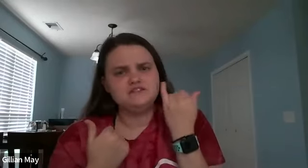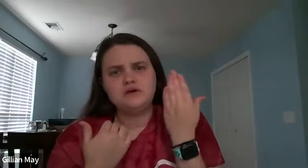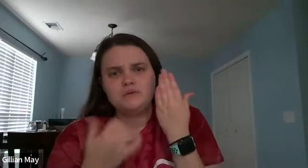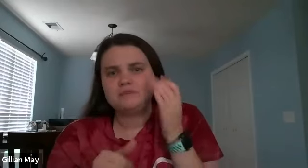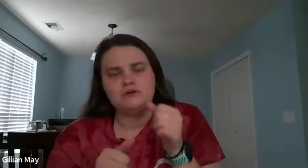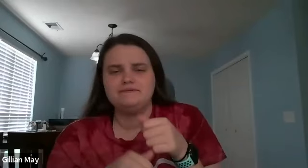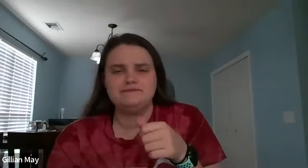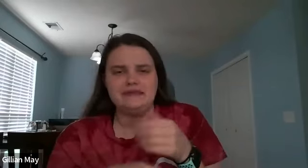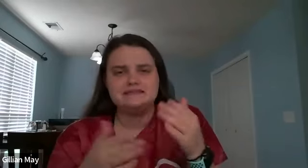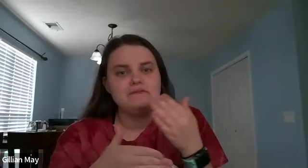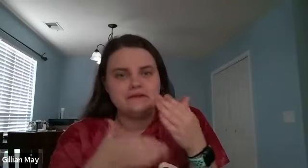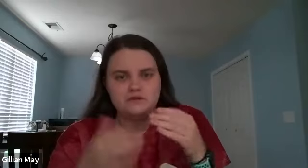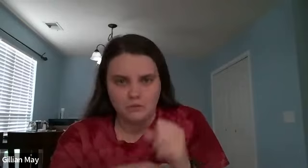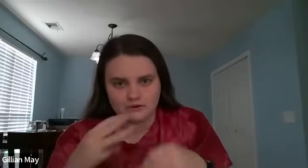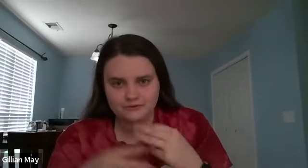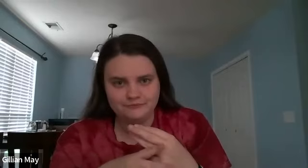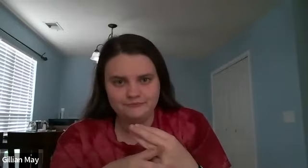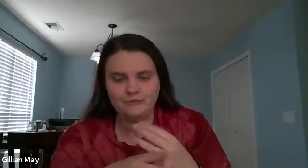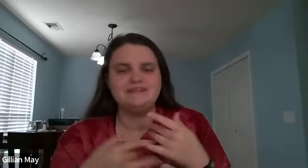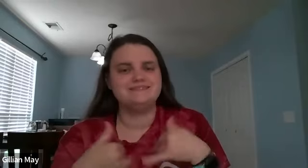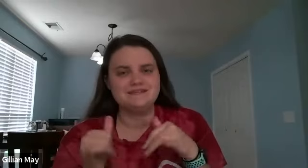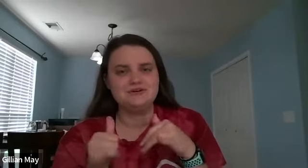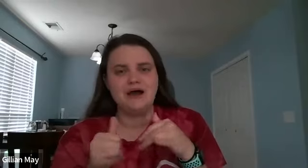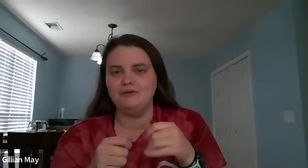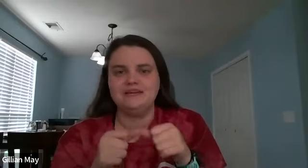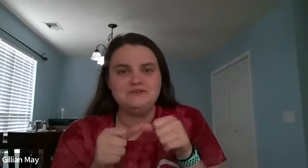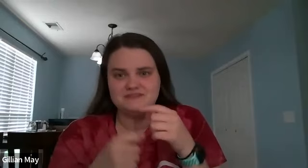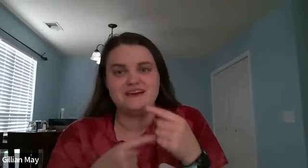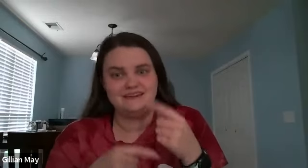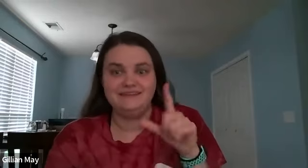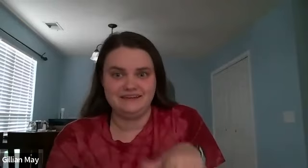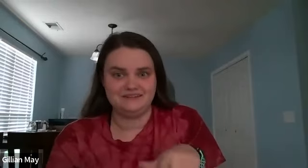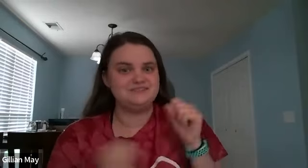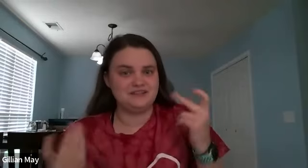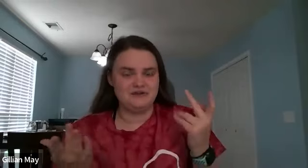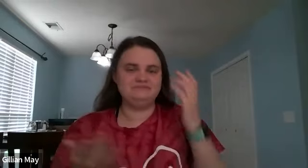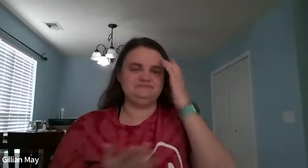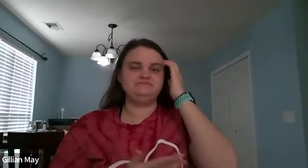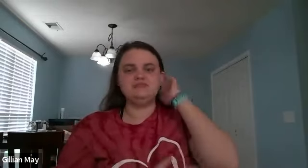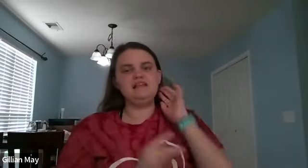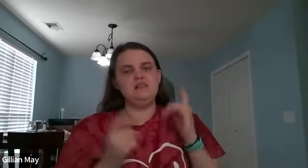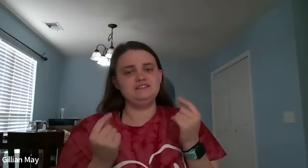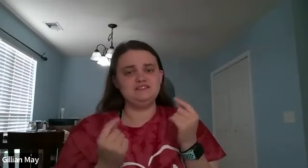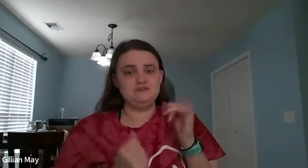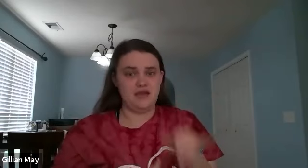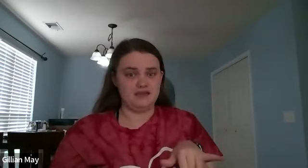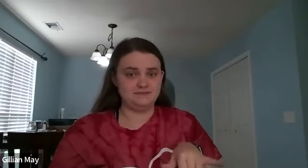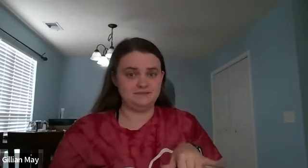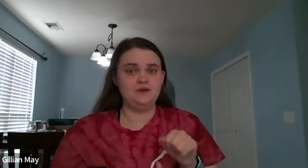don't remember it, it's not the end of the world. We can still, I will give you the sign later. So let's do that.